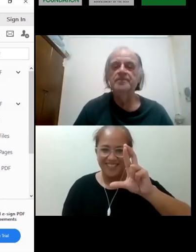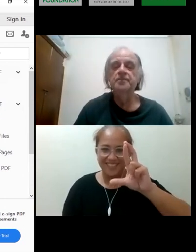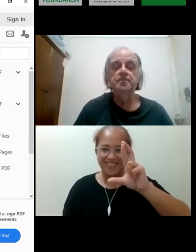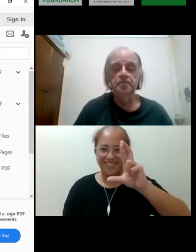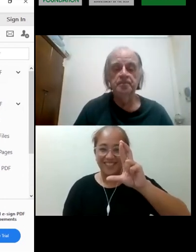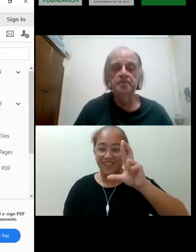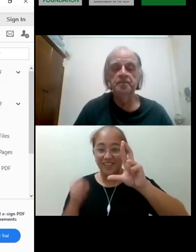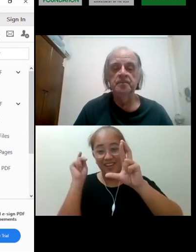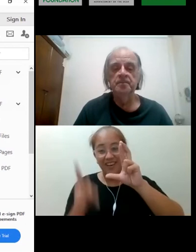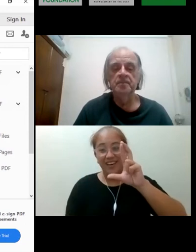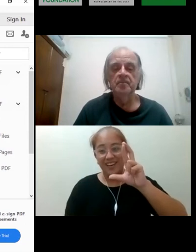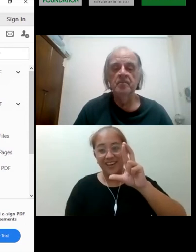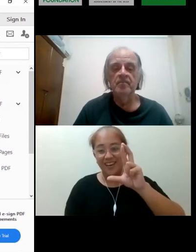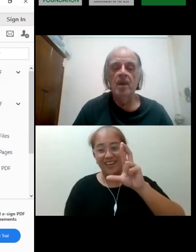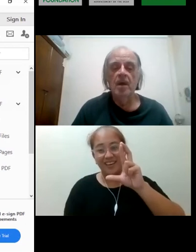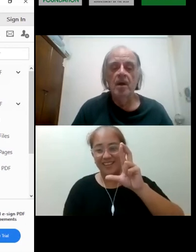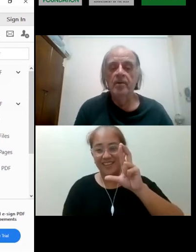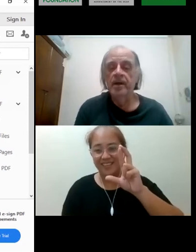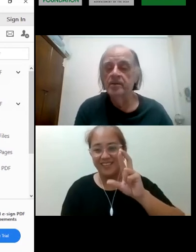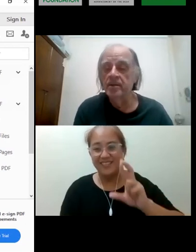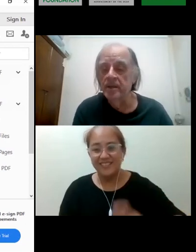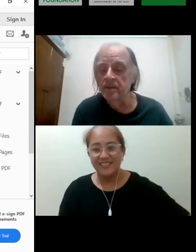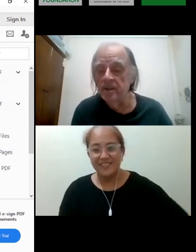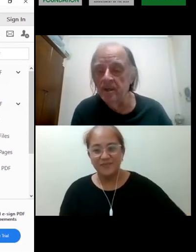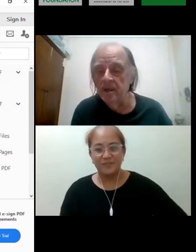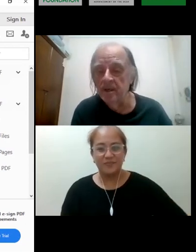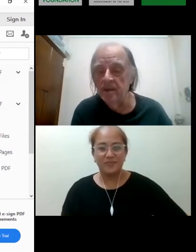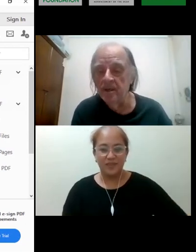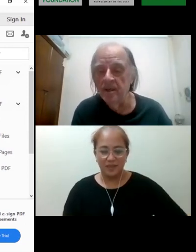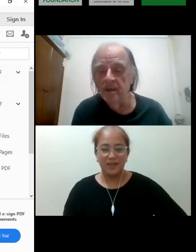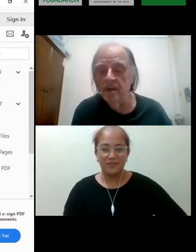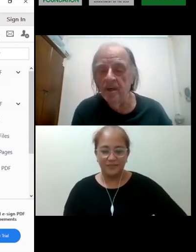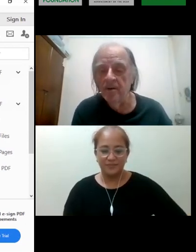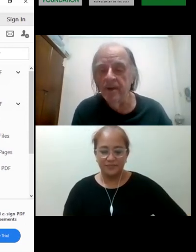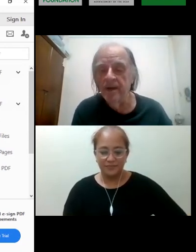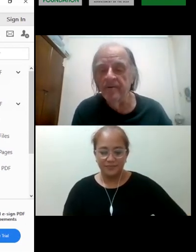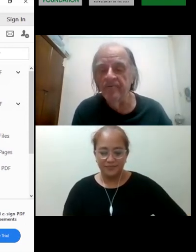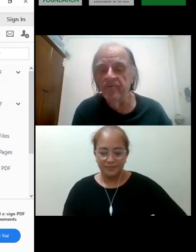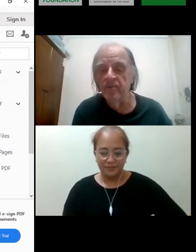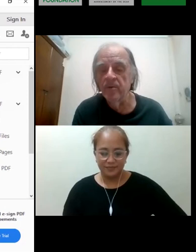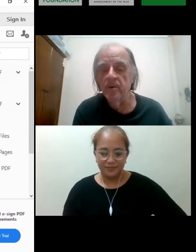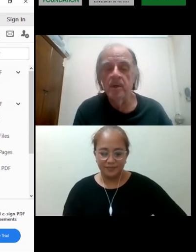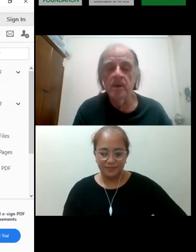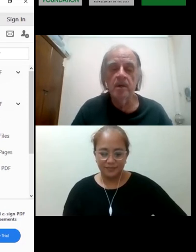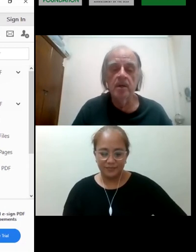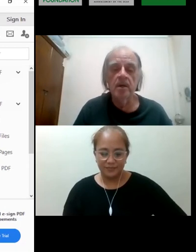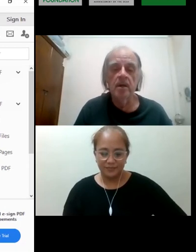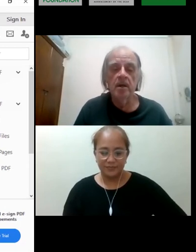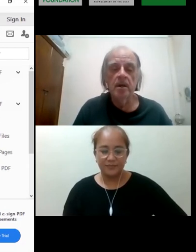Okay. All right. Okay. So then we have